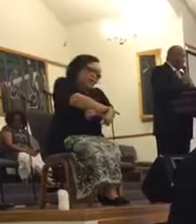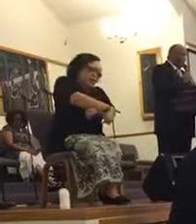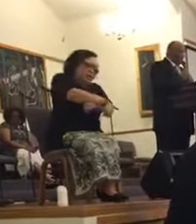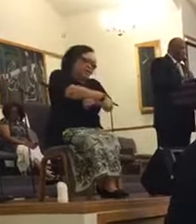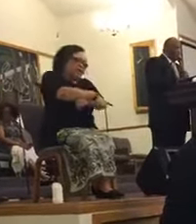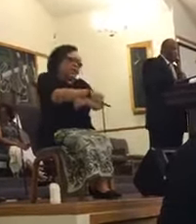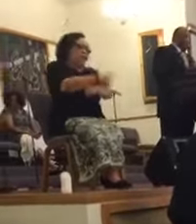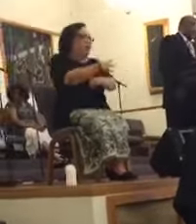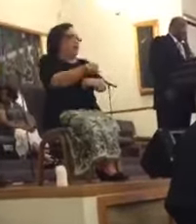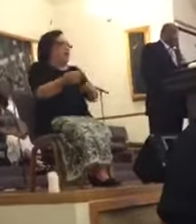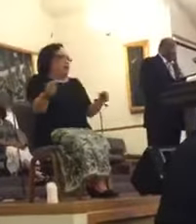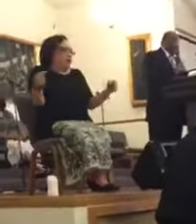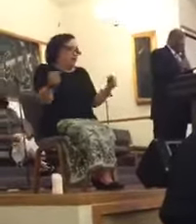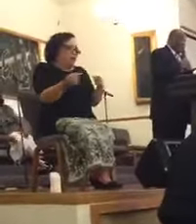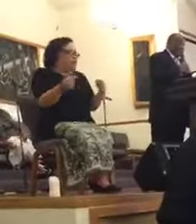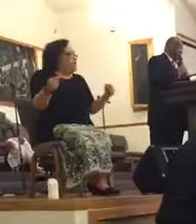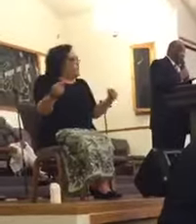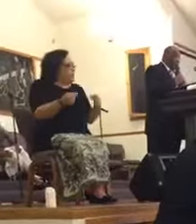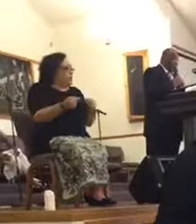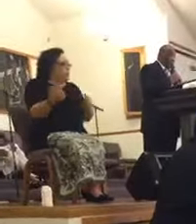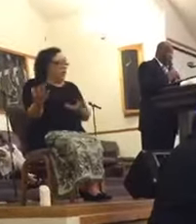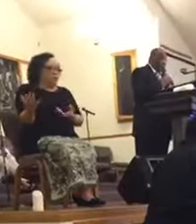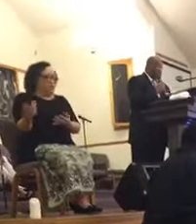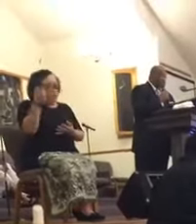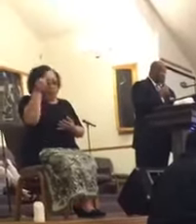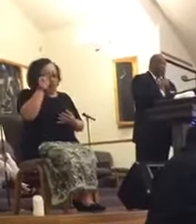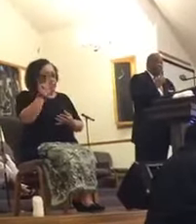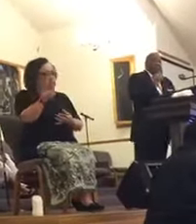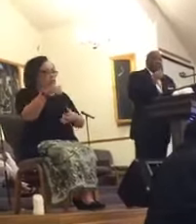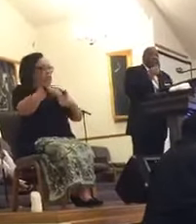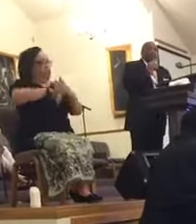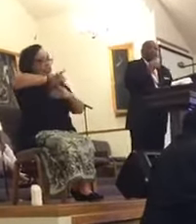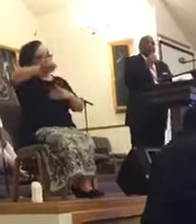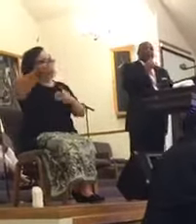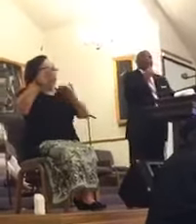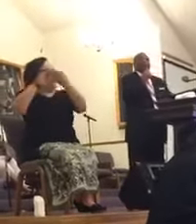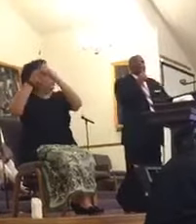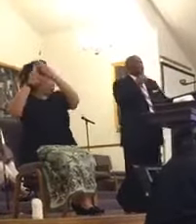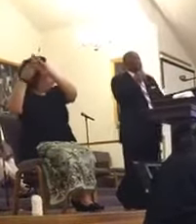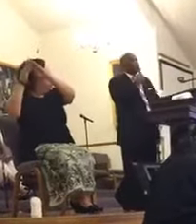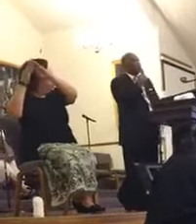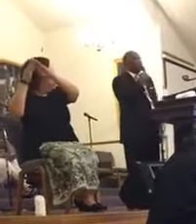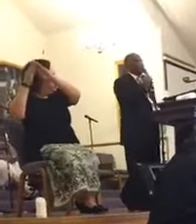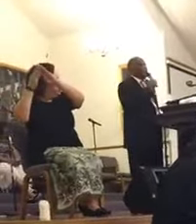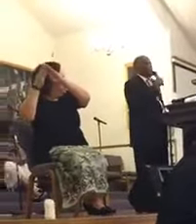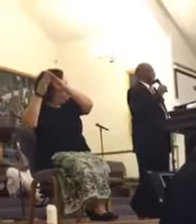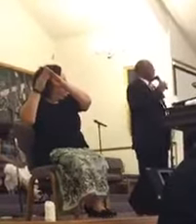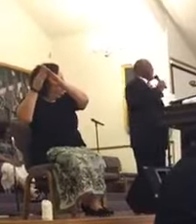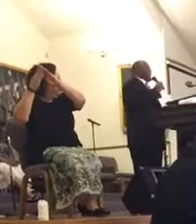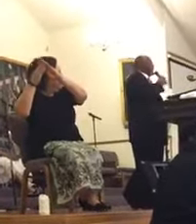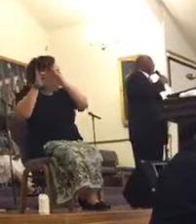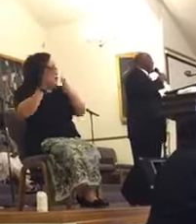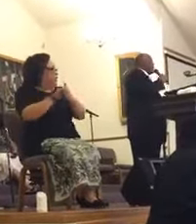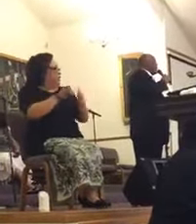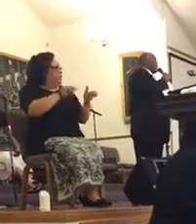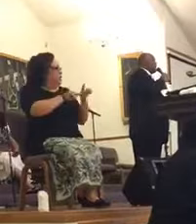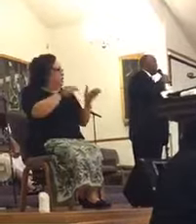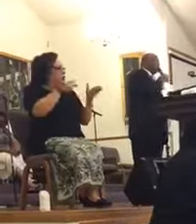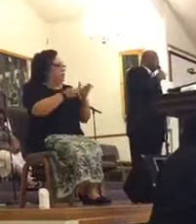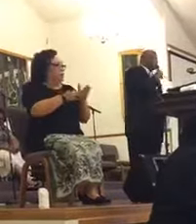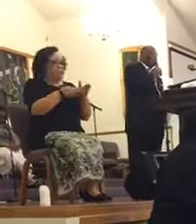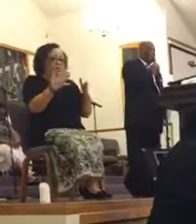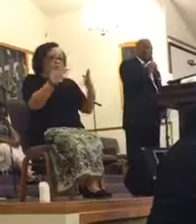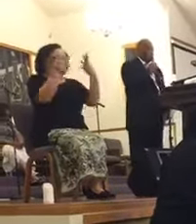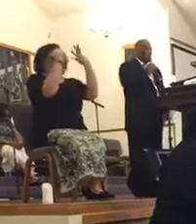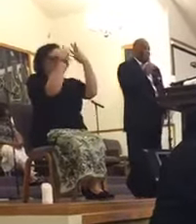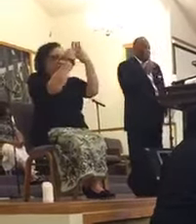you when you get to Jerusalem. In other words, they got a jail cell waiting for